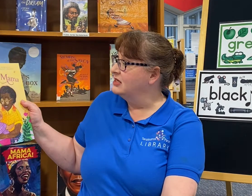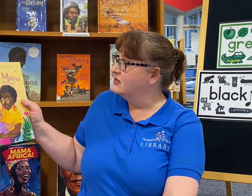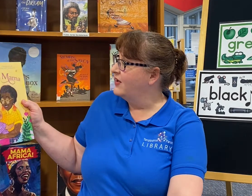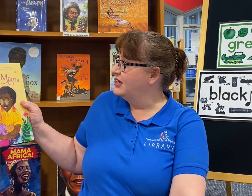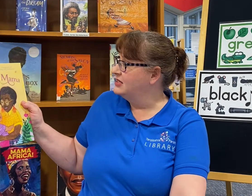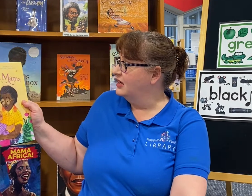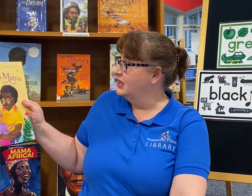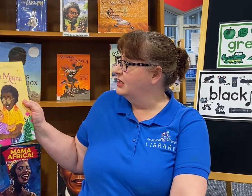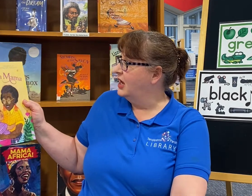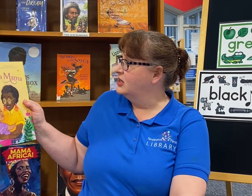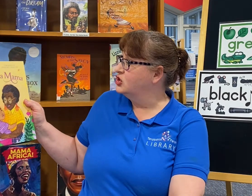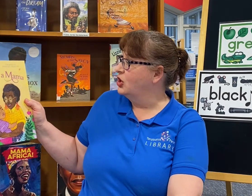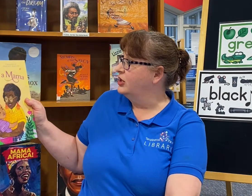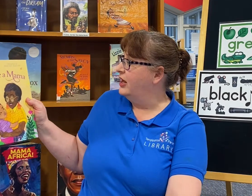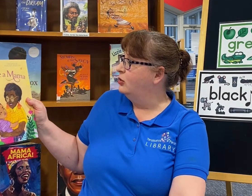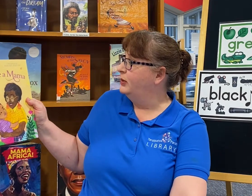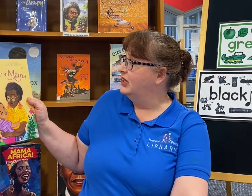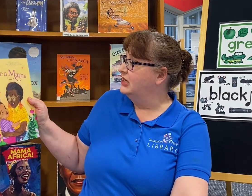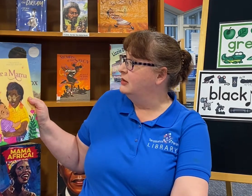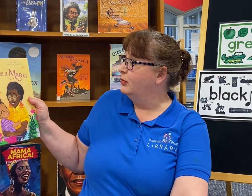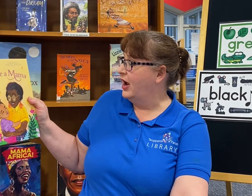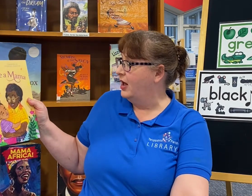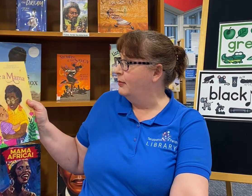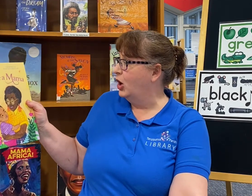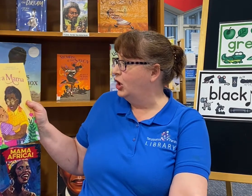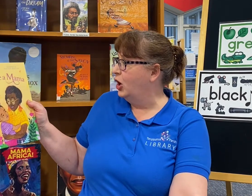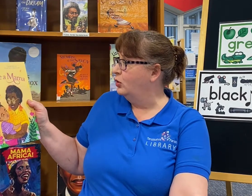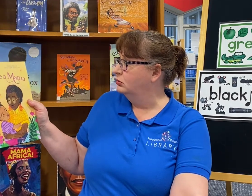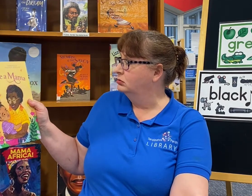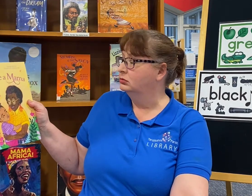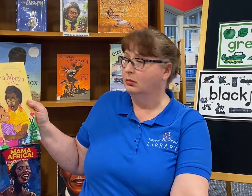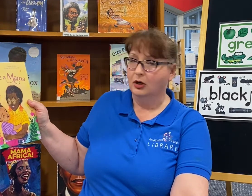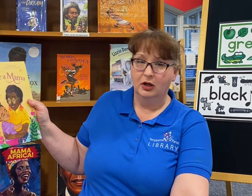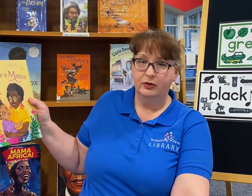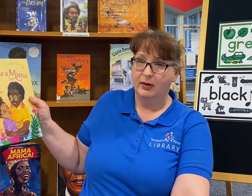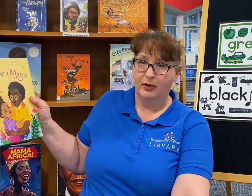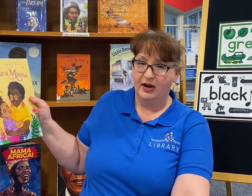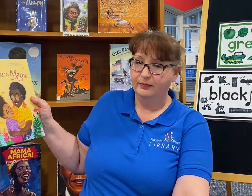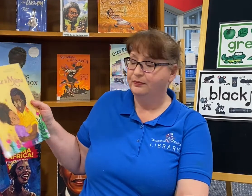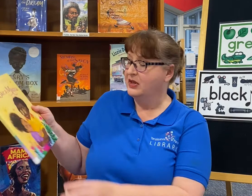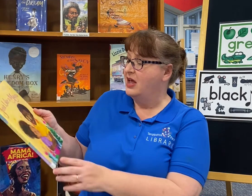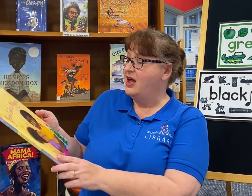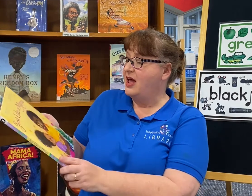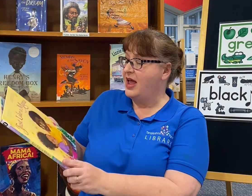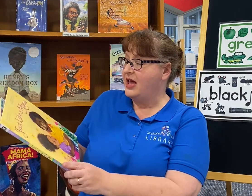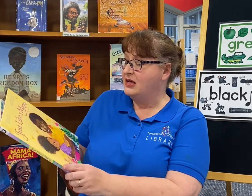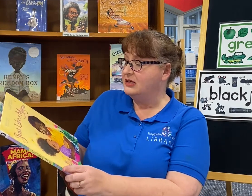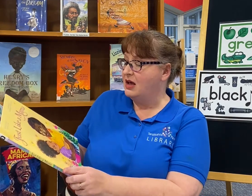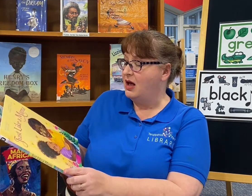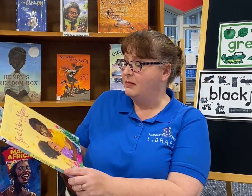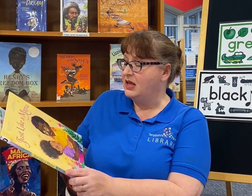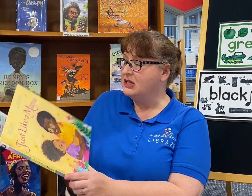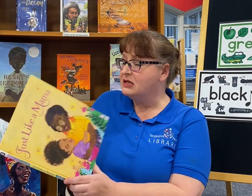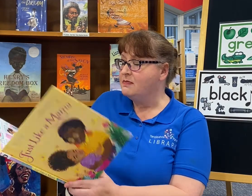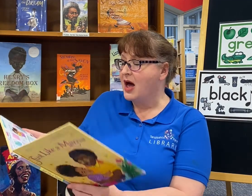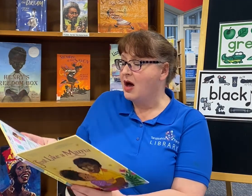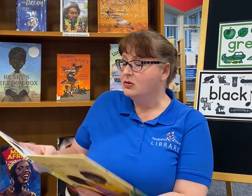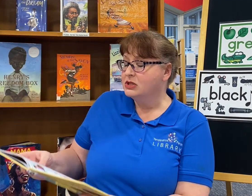Faye Duncan and Charnel Pinkney Barlow, not Brown. And it's about